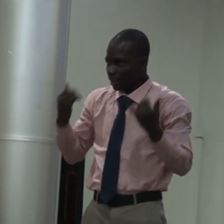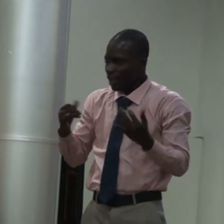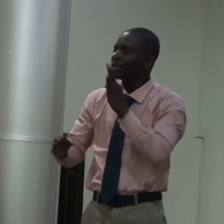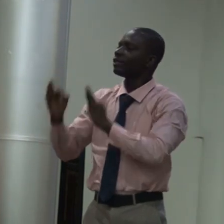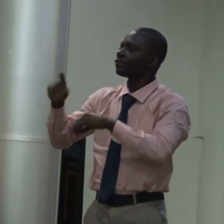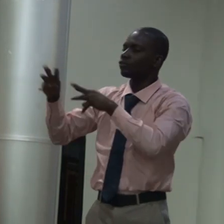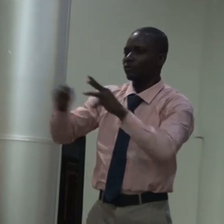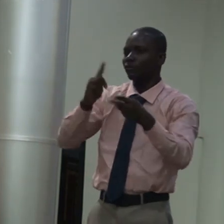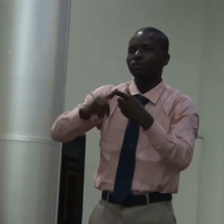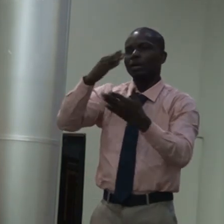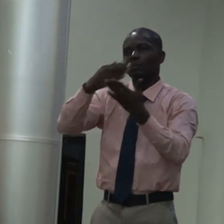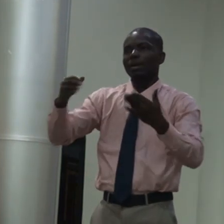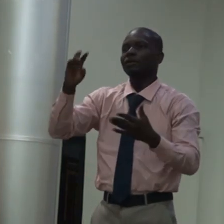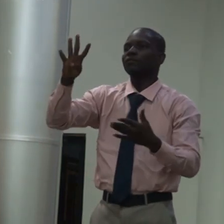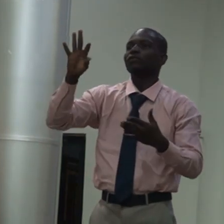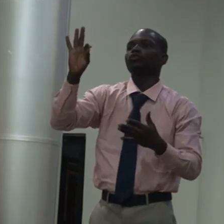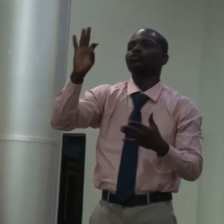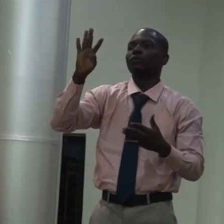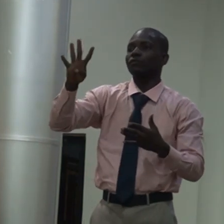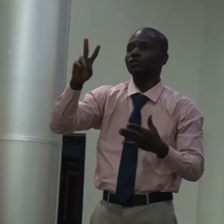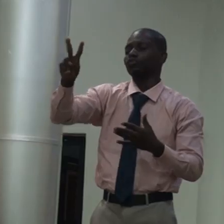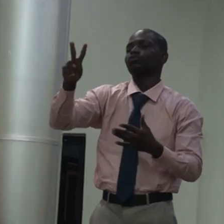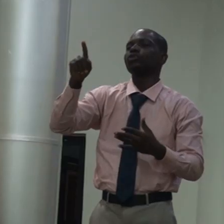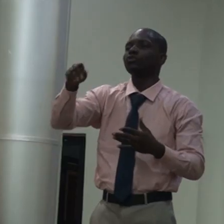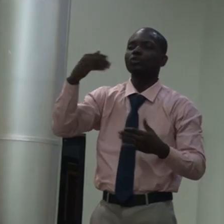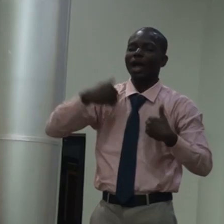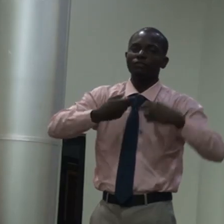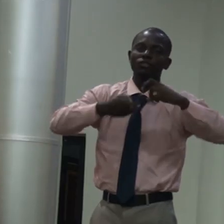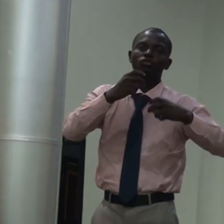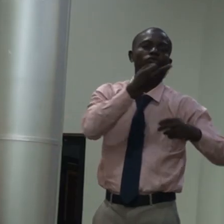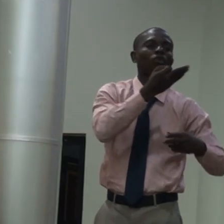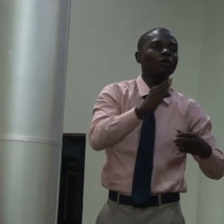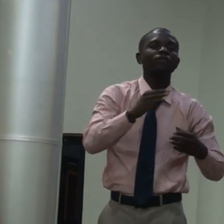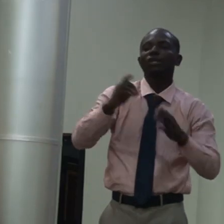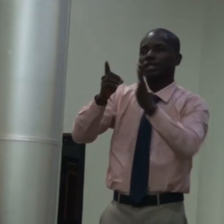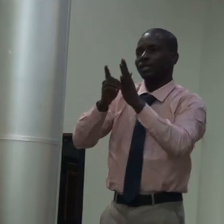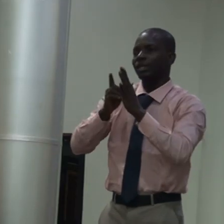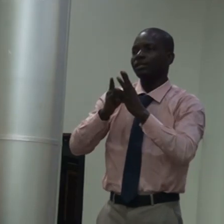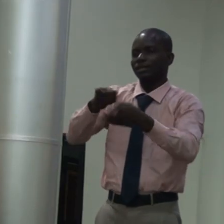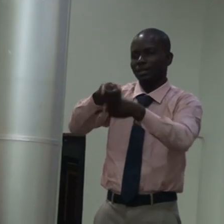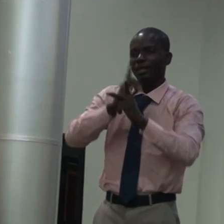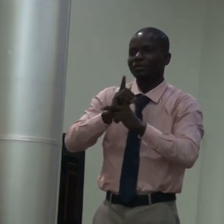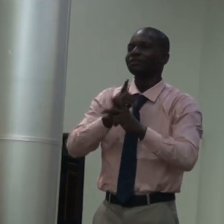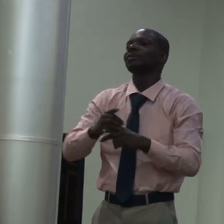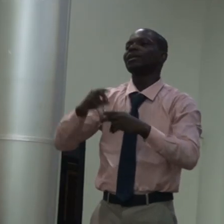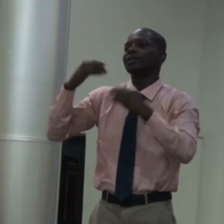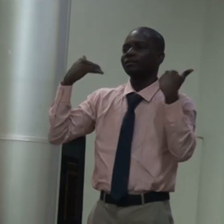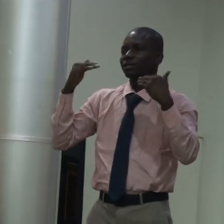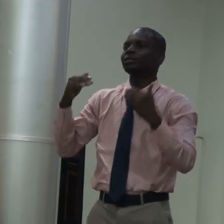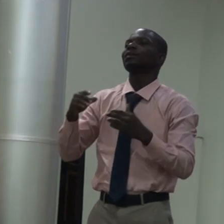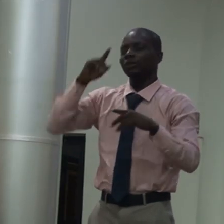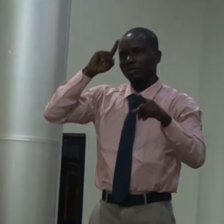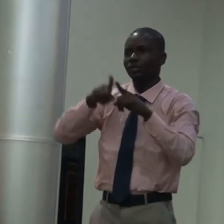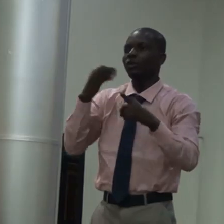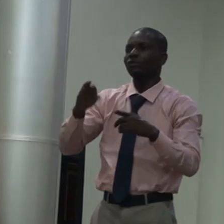if you go to section 42, you have the issue of debt limitation, consolidated